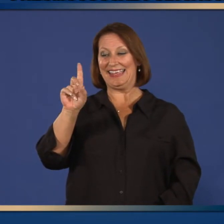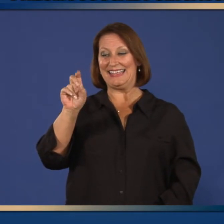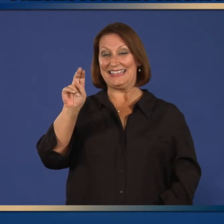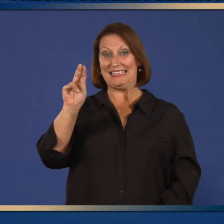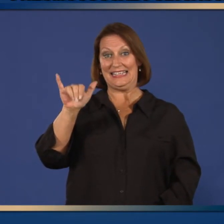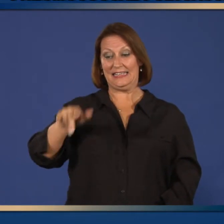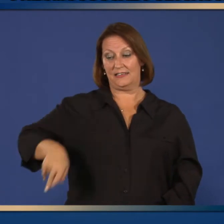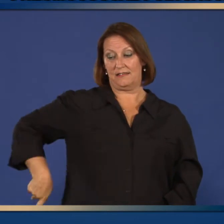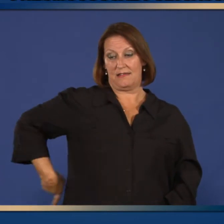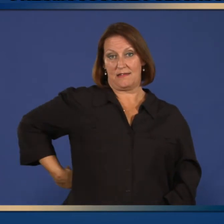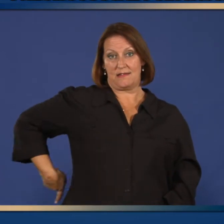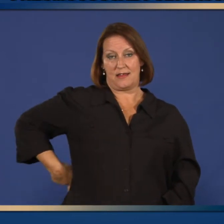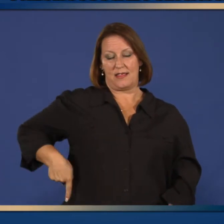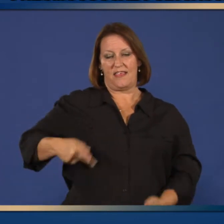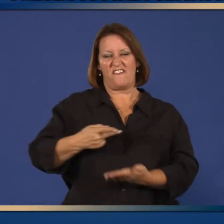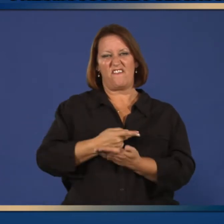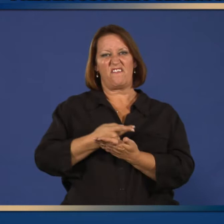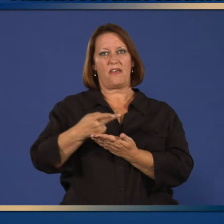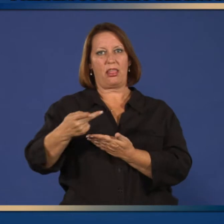kidney failure,